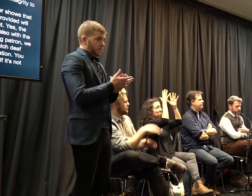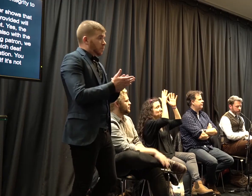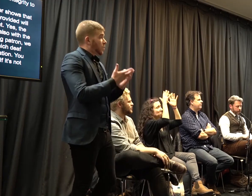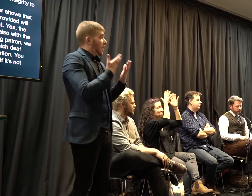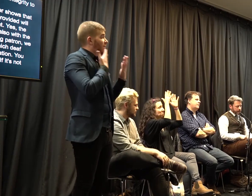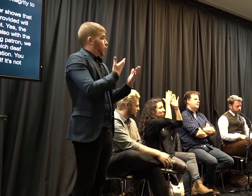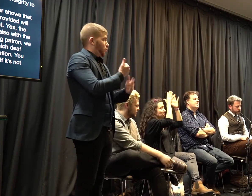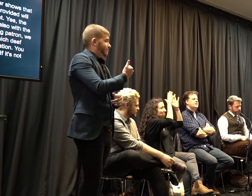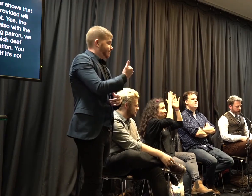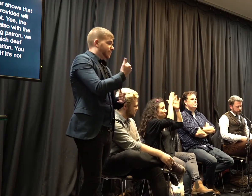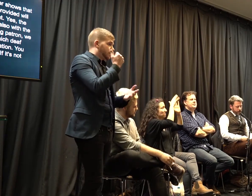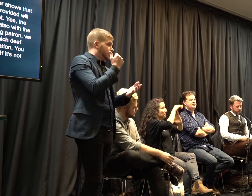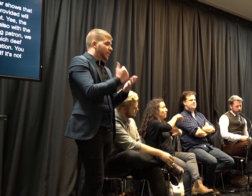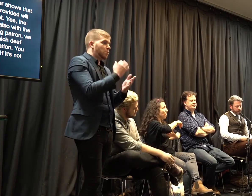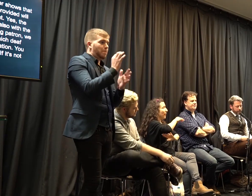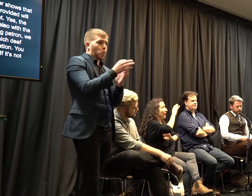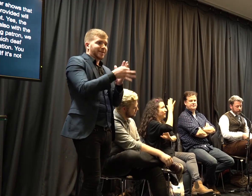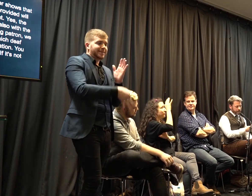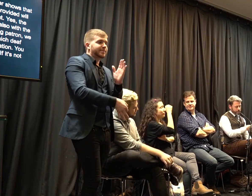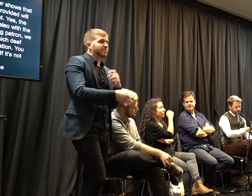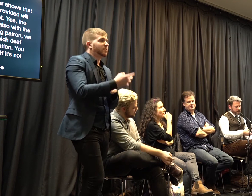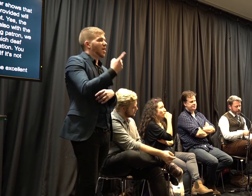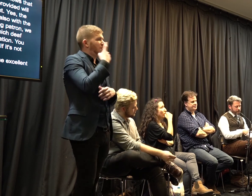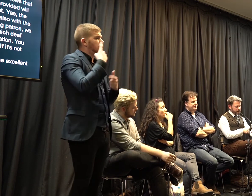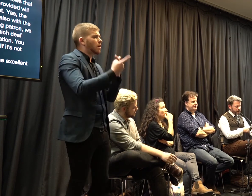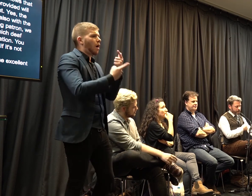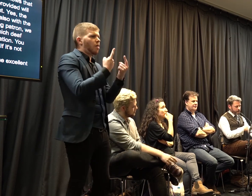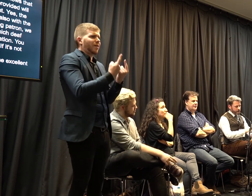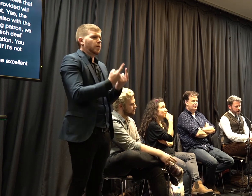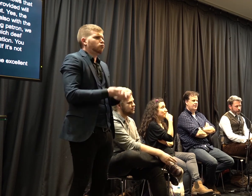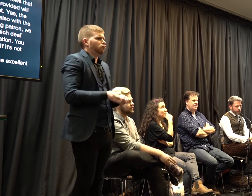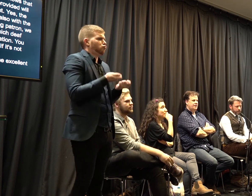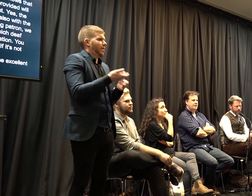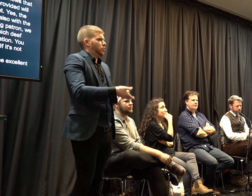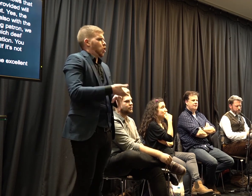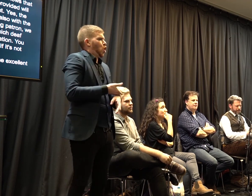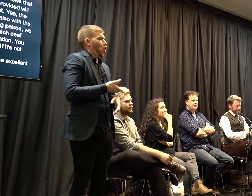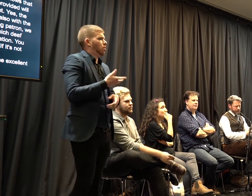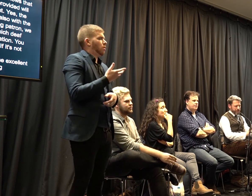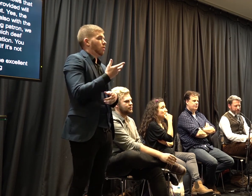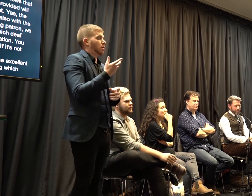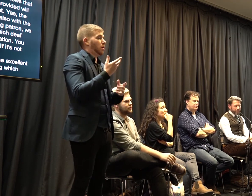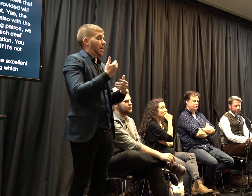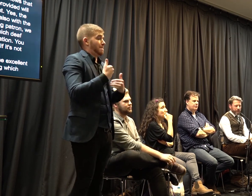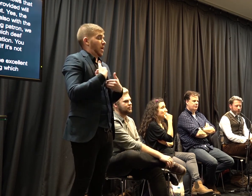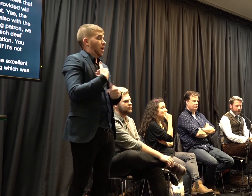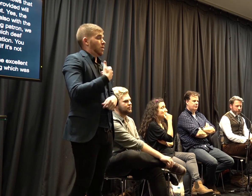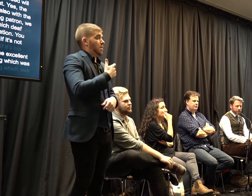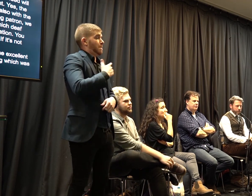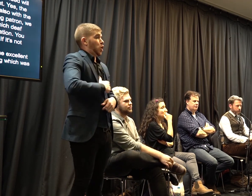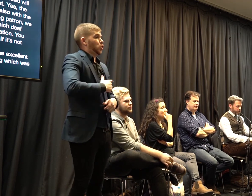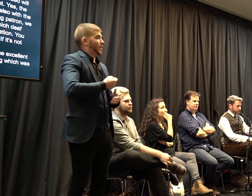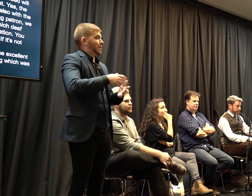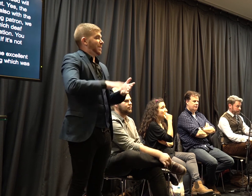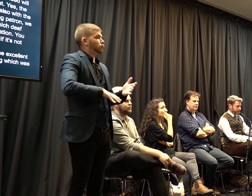Roger. There's some excellent points in there. I think there was another thing which was actually raised earlier as well. This is completely my personal experience